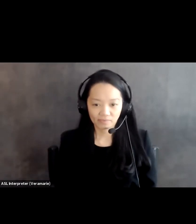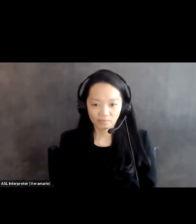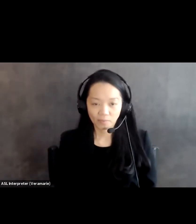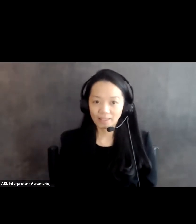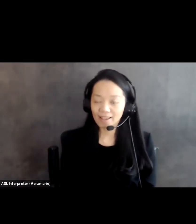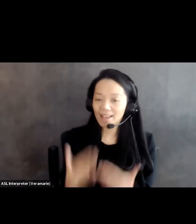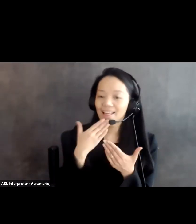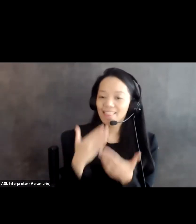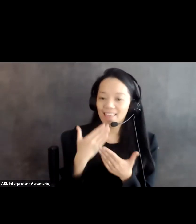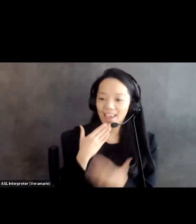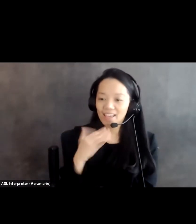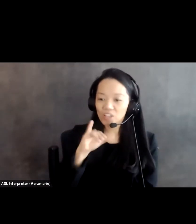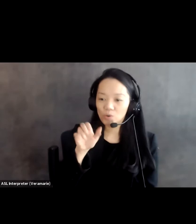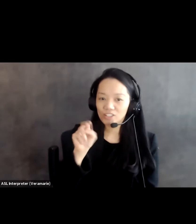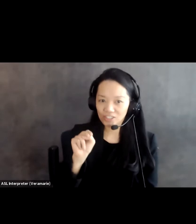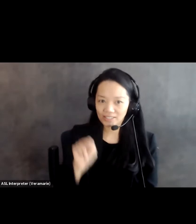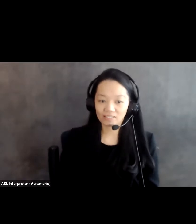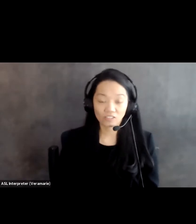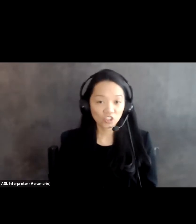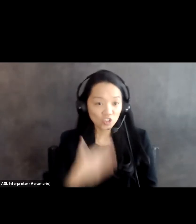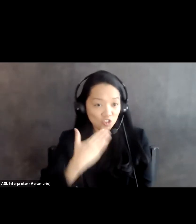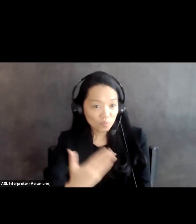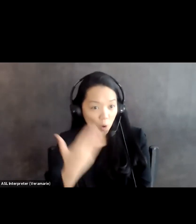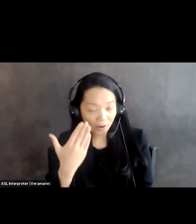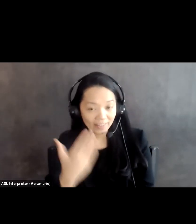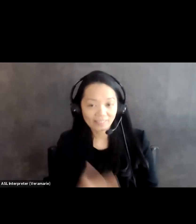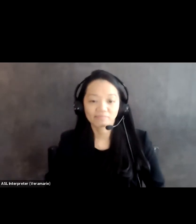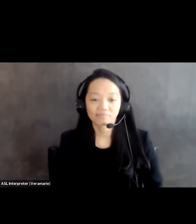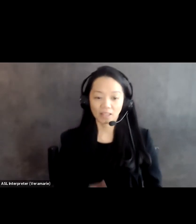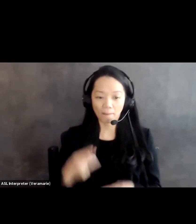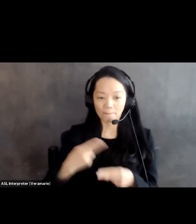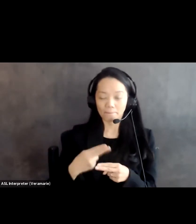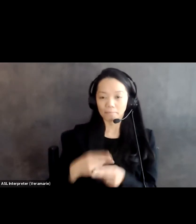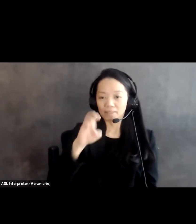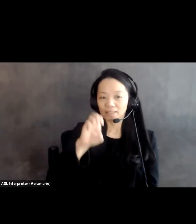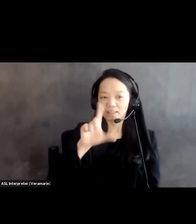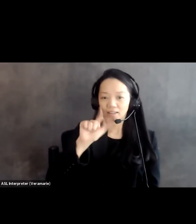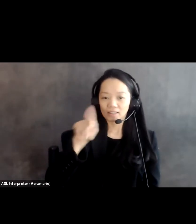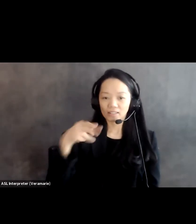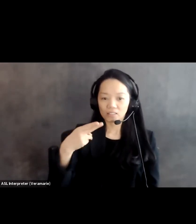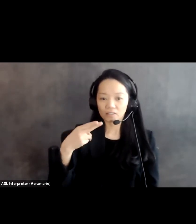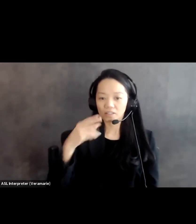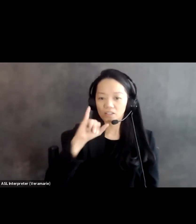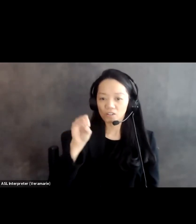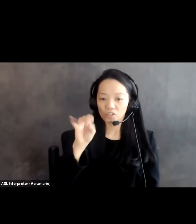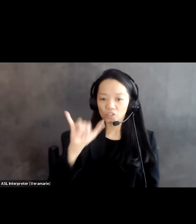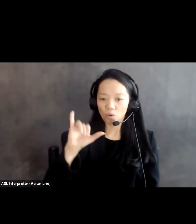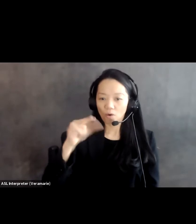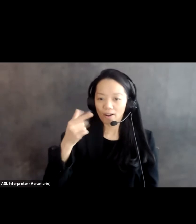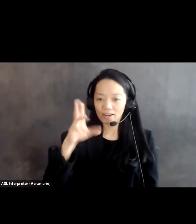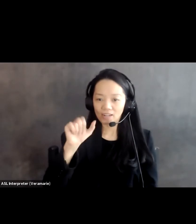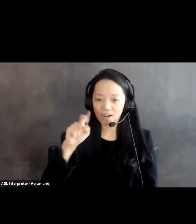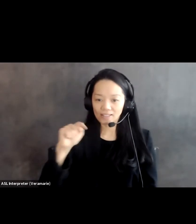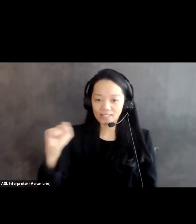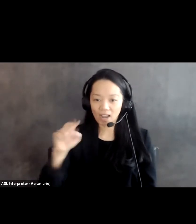Thank you, Jean. Good morning, everyone. My name is Elizabeth Joy Guscott-Mueller, and I